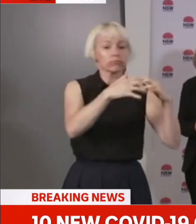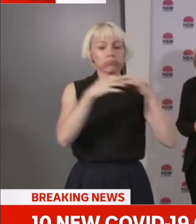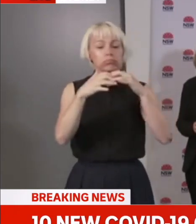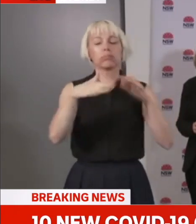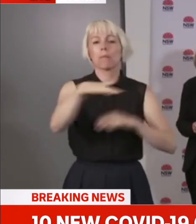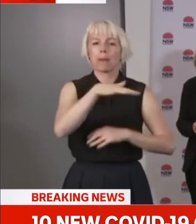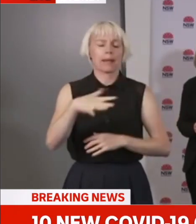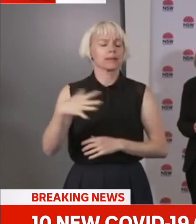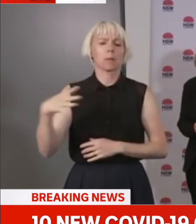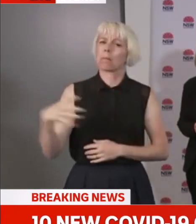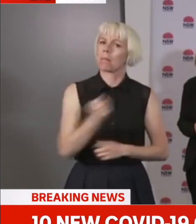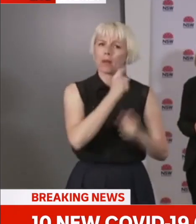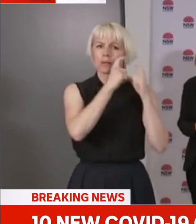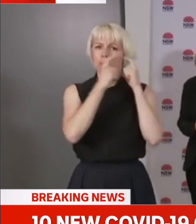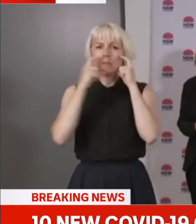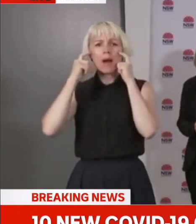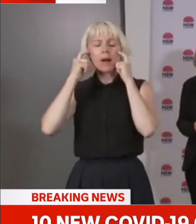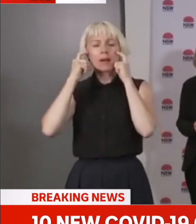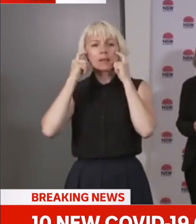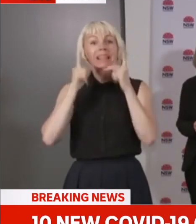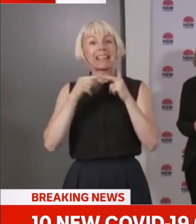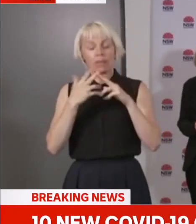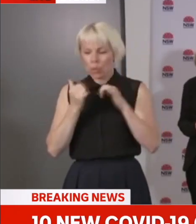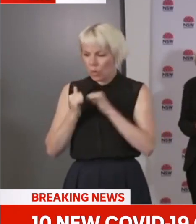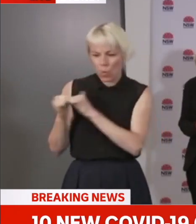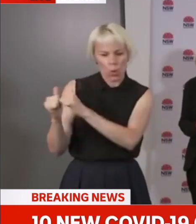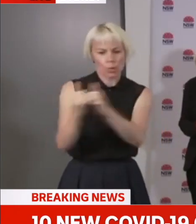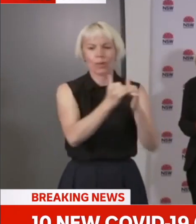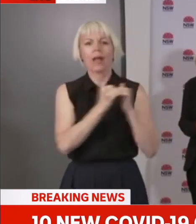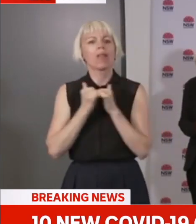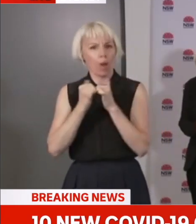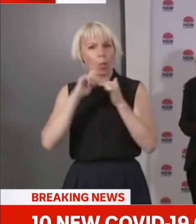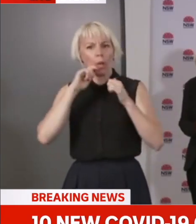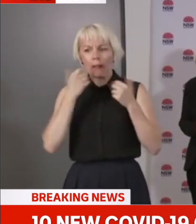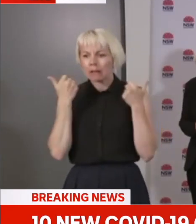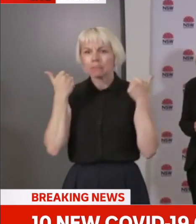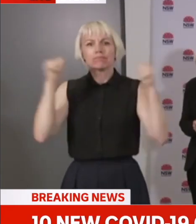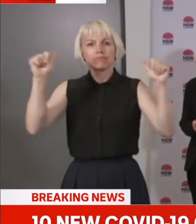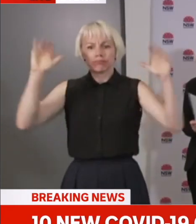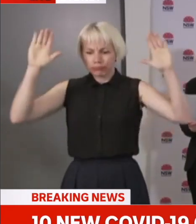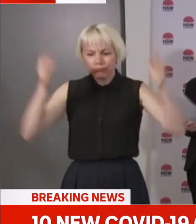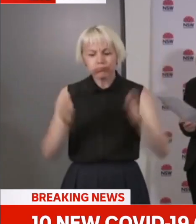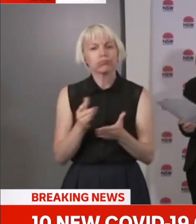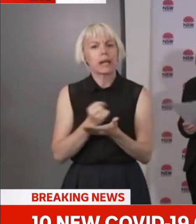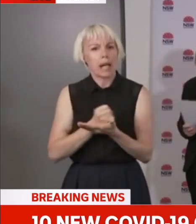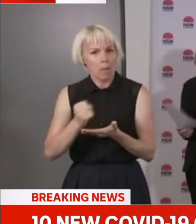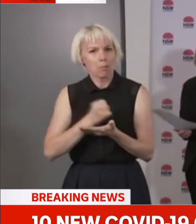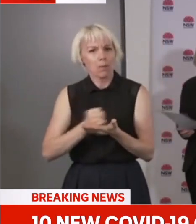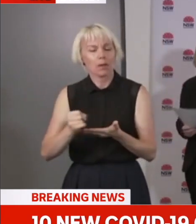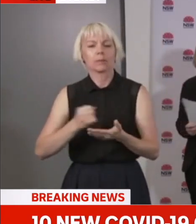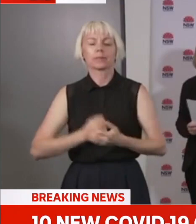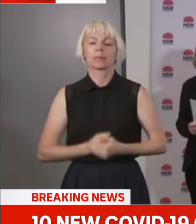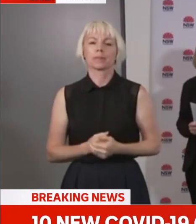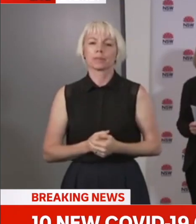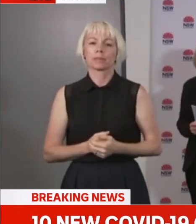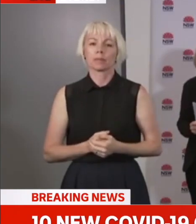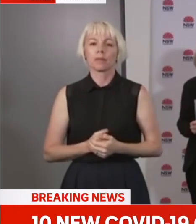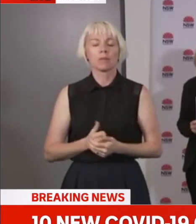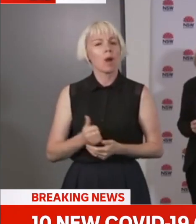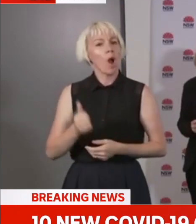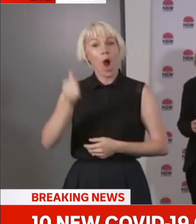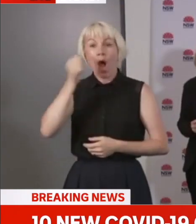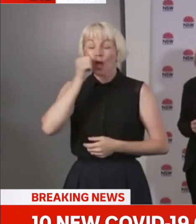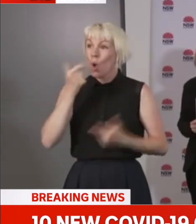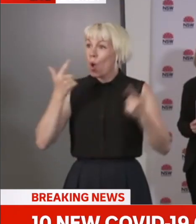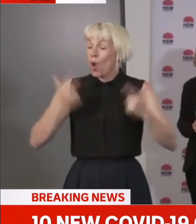us work together, the better Christmas we will have, and that's certainly our objective. But even people in Greater Sydney should think about what they're doing. I know that there are a lot